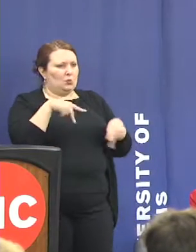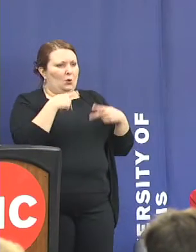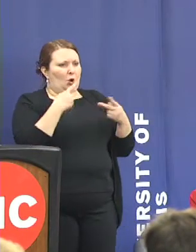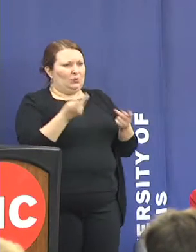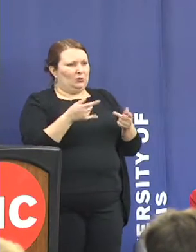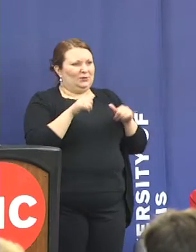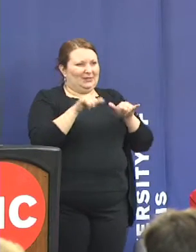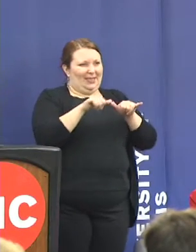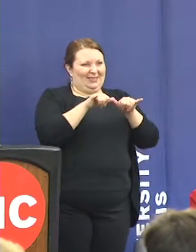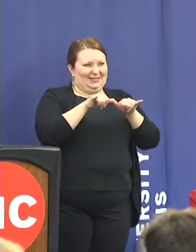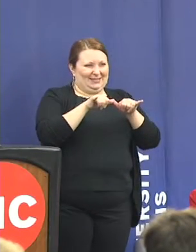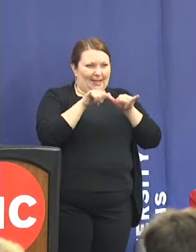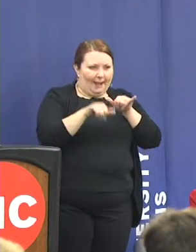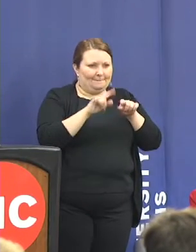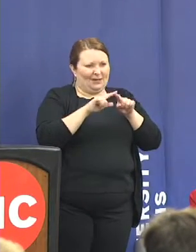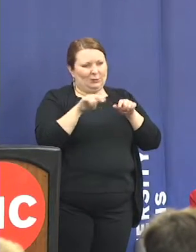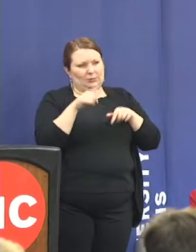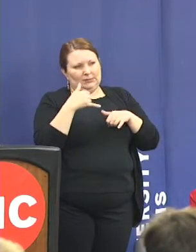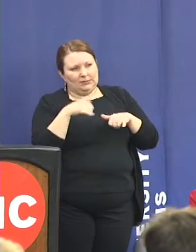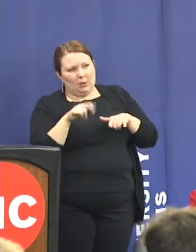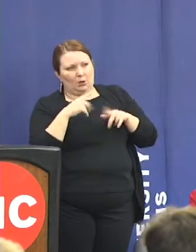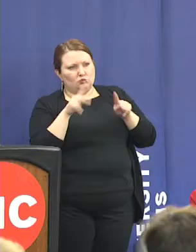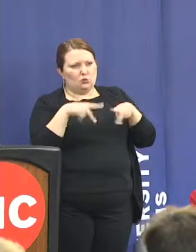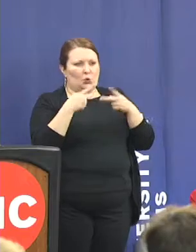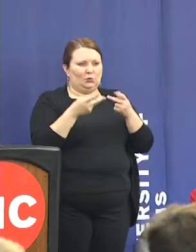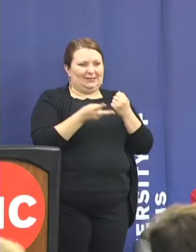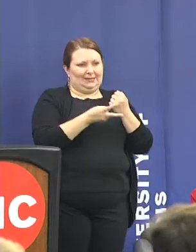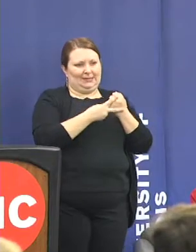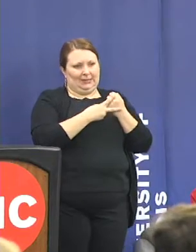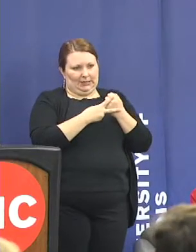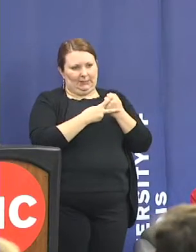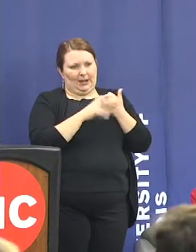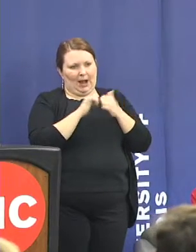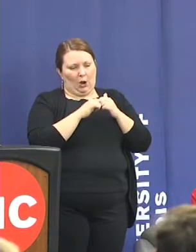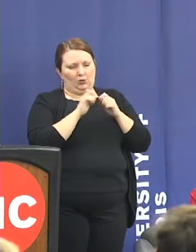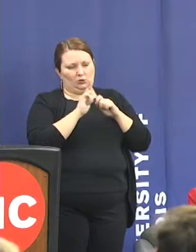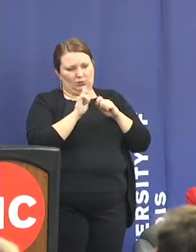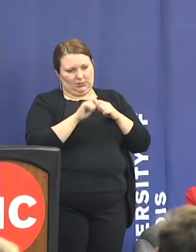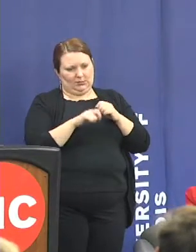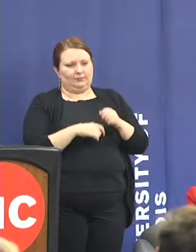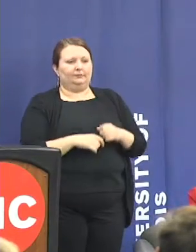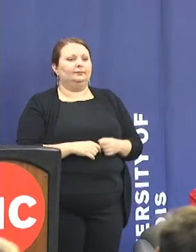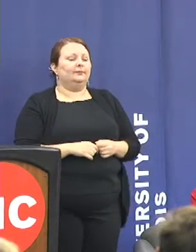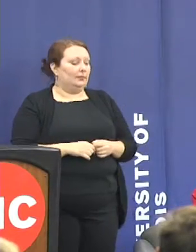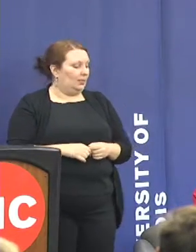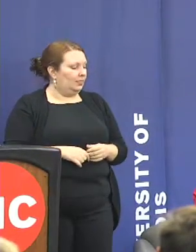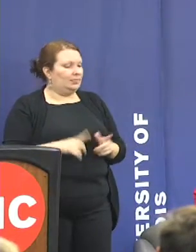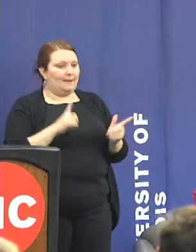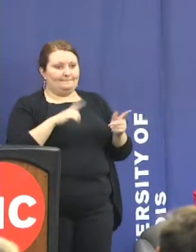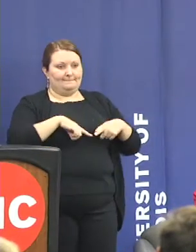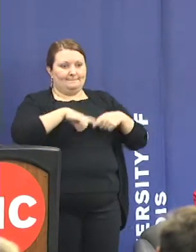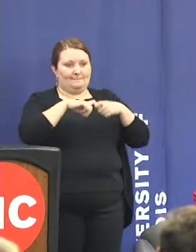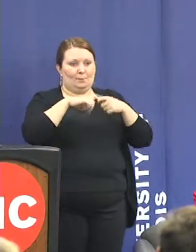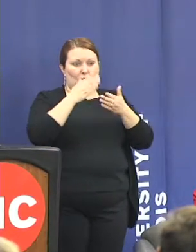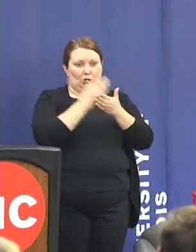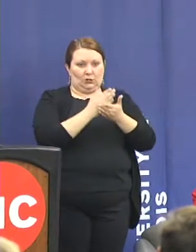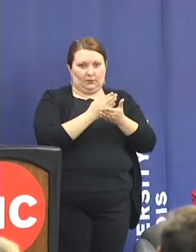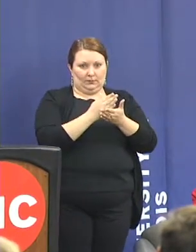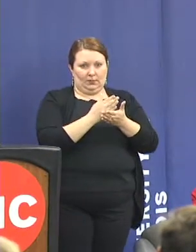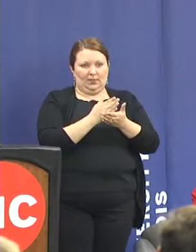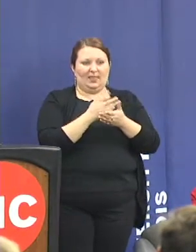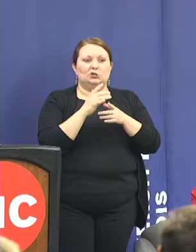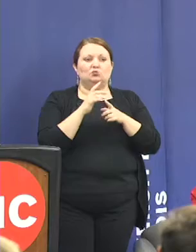to stay the same, but somehow you are proposing to keep it as it is. So the moratorium is just based out of